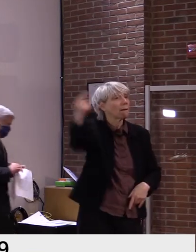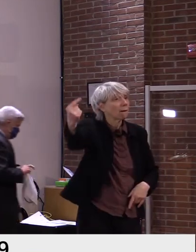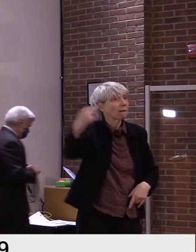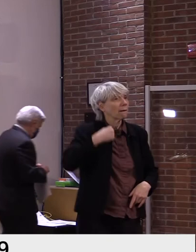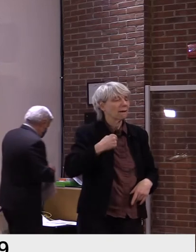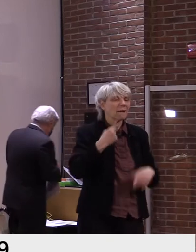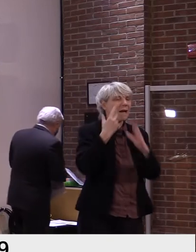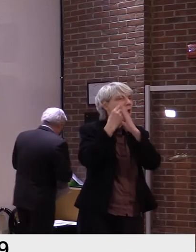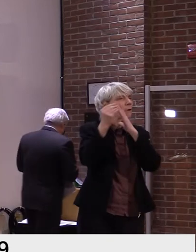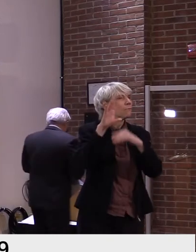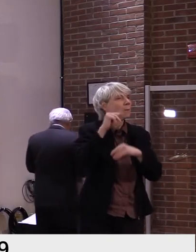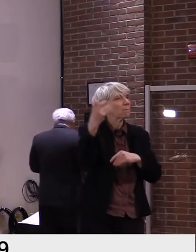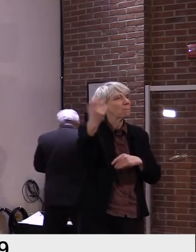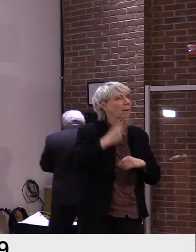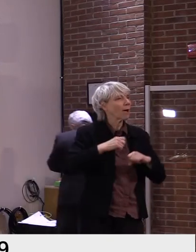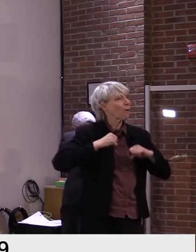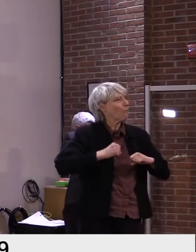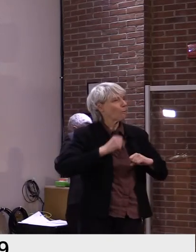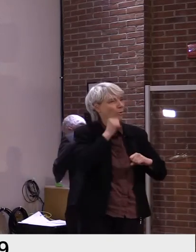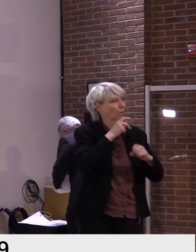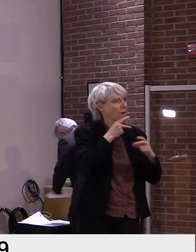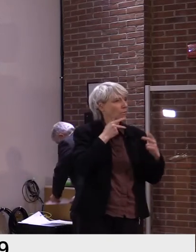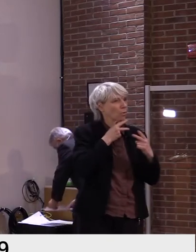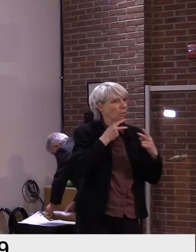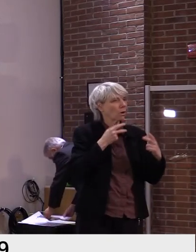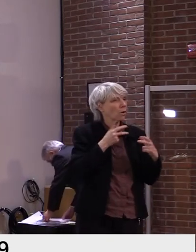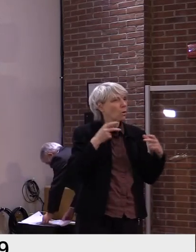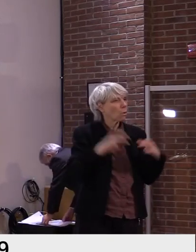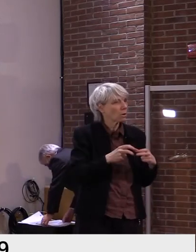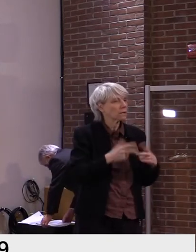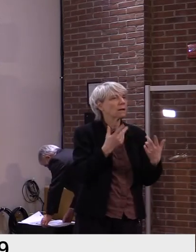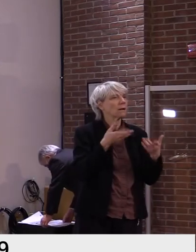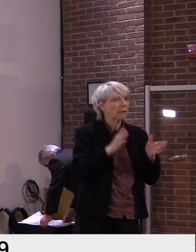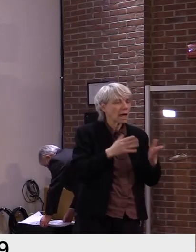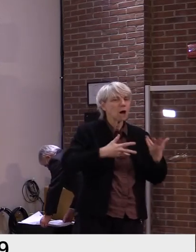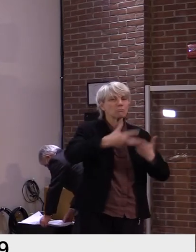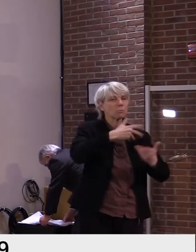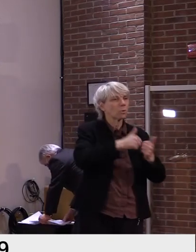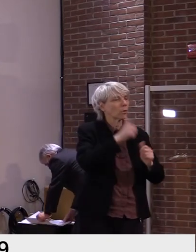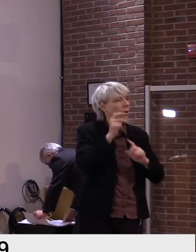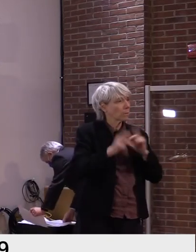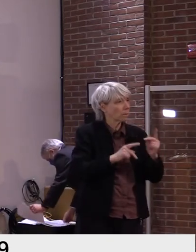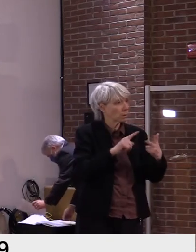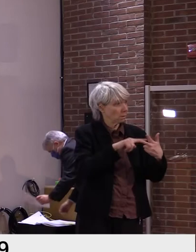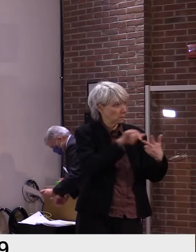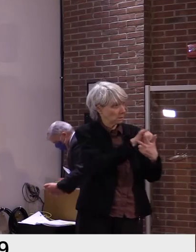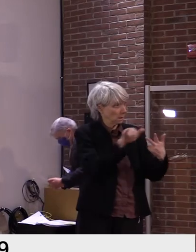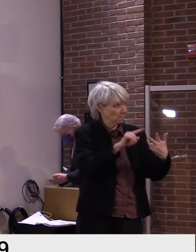given the green light to leave the state or to mingle with another household?